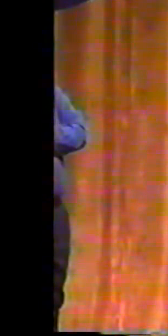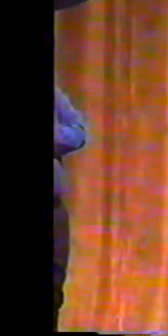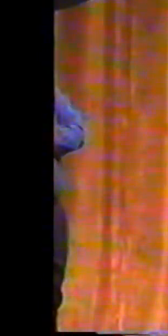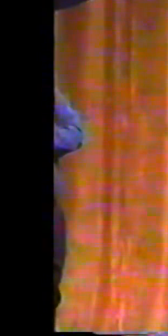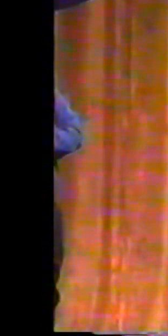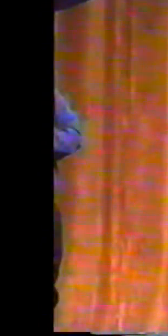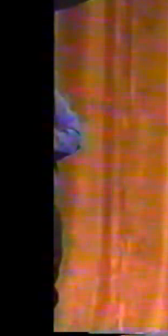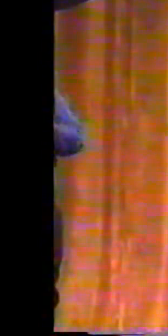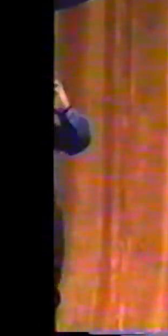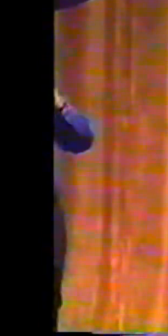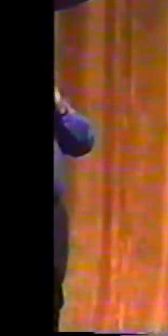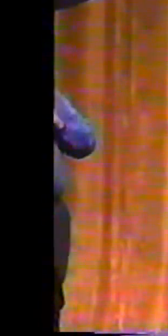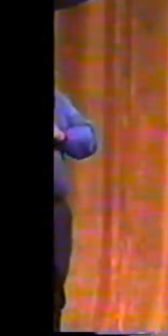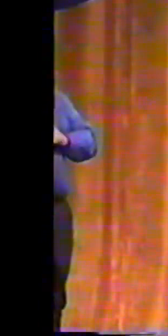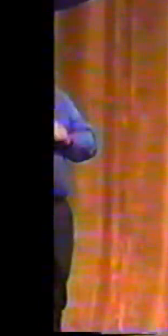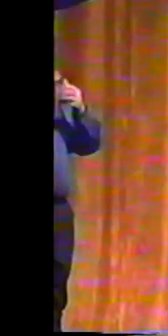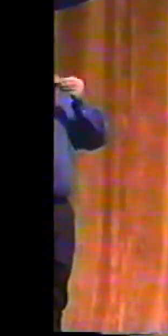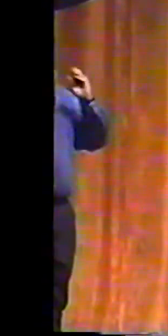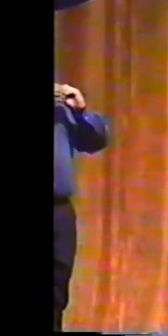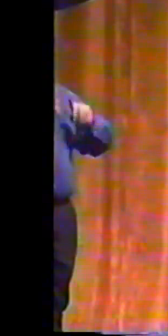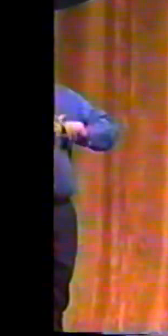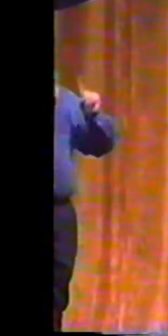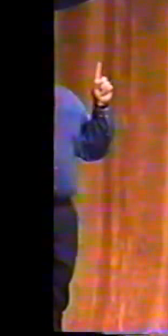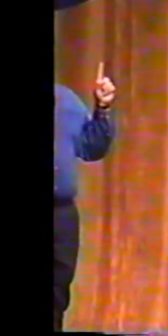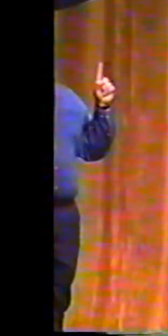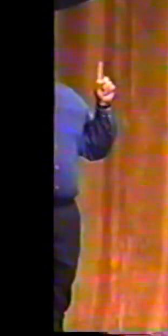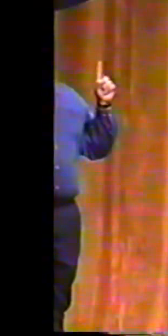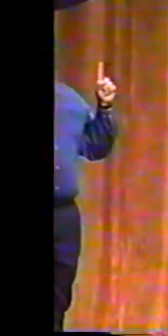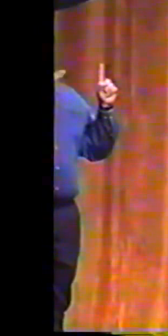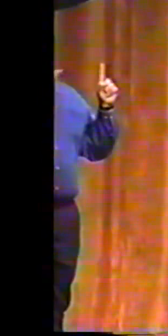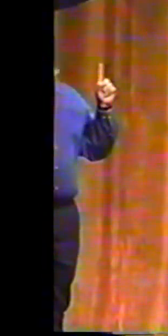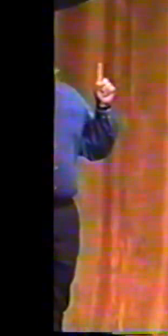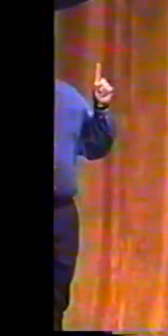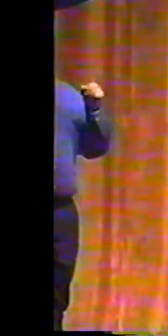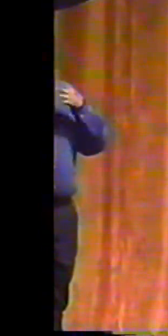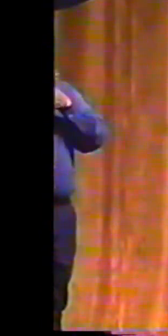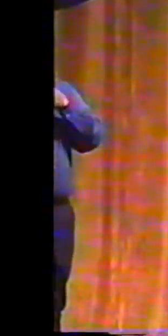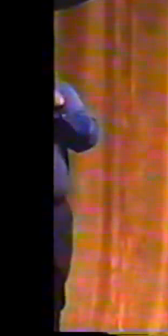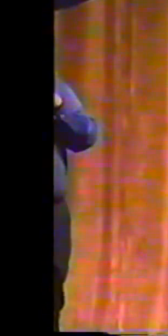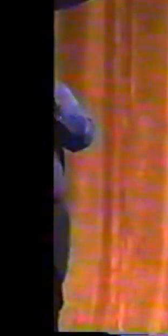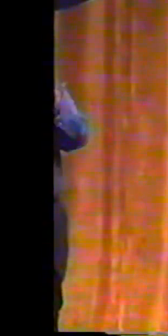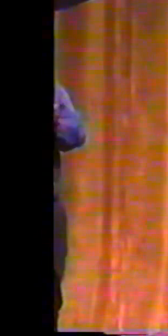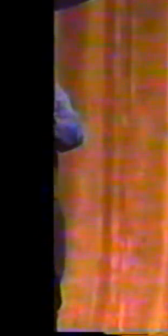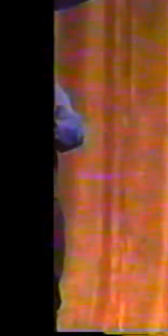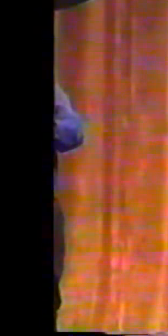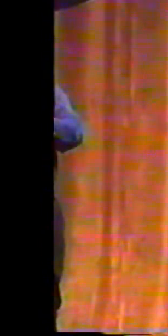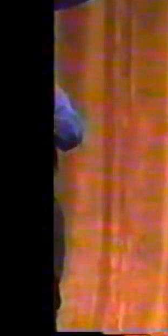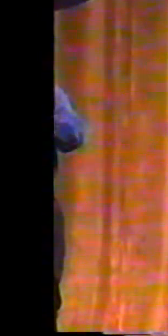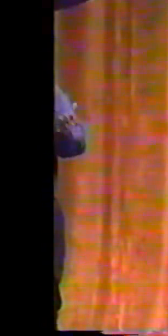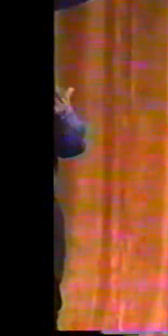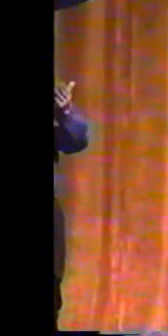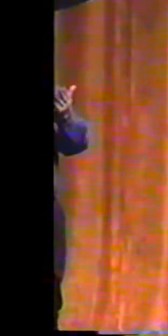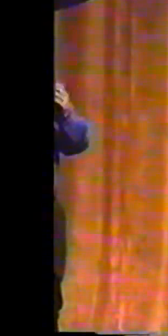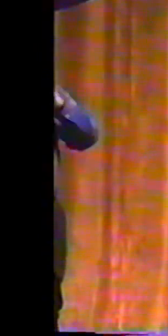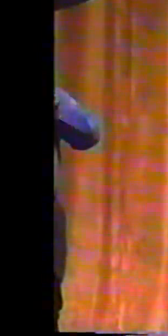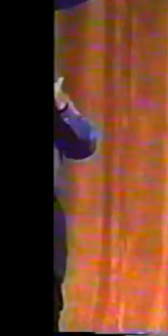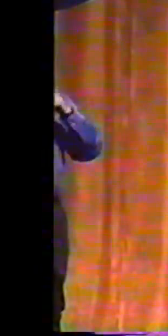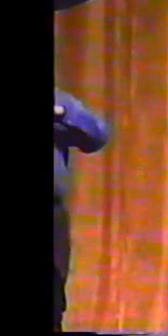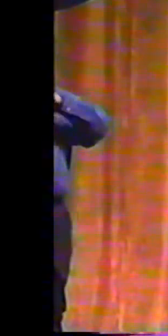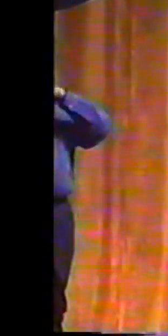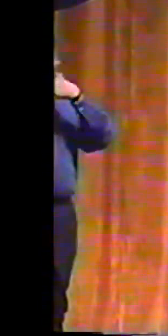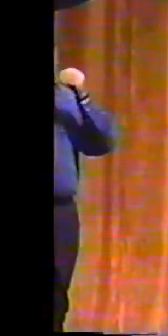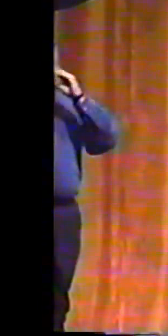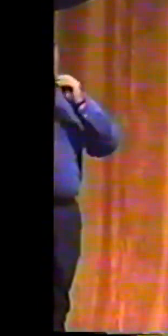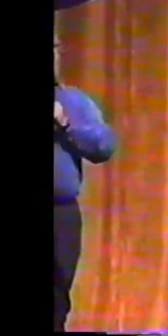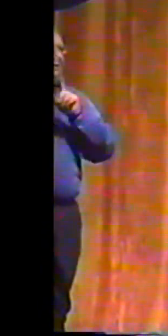would have been different. Our conclusions would have been the same. We probably would have had it in a different context and perhaps framed differently. But we feel that everything